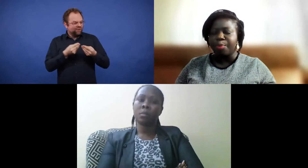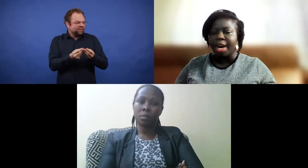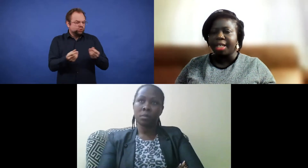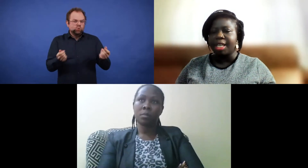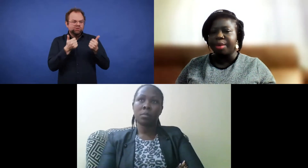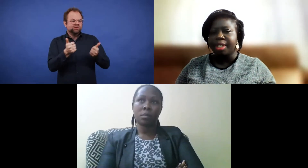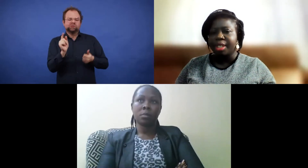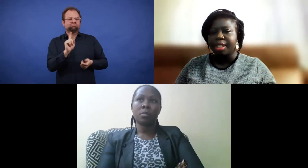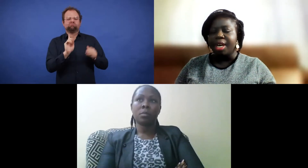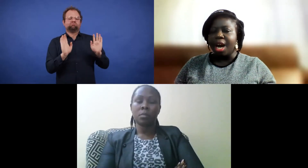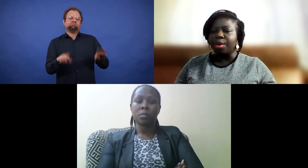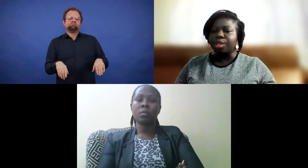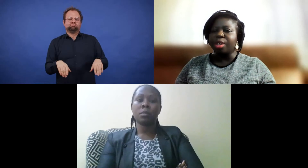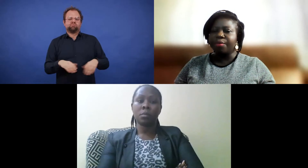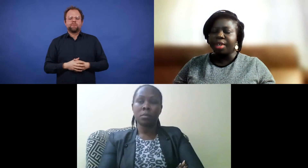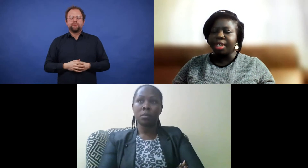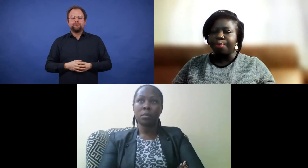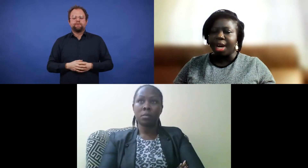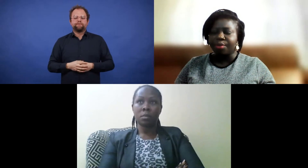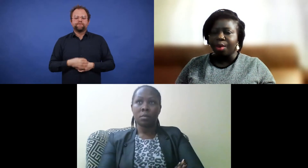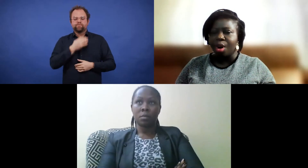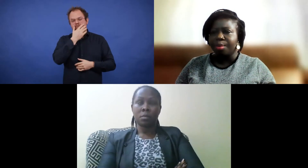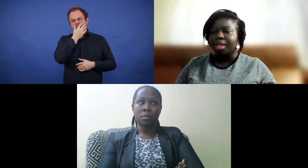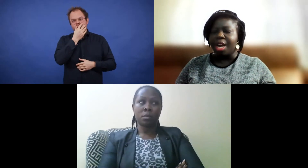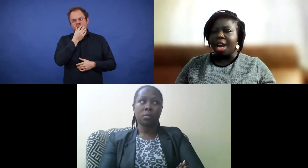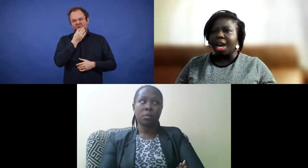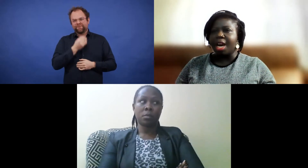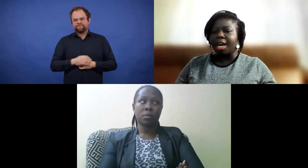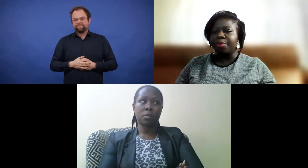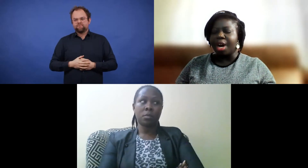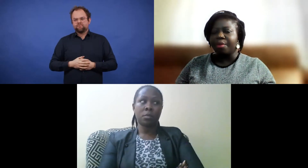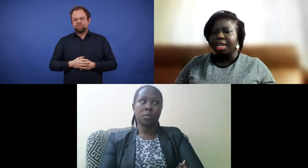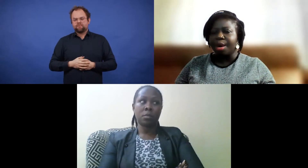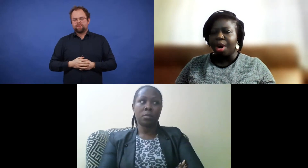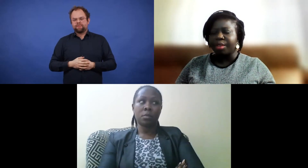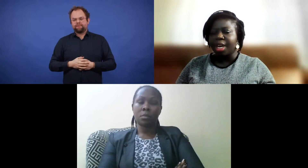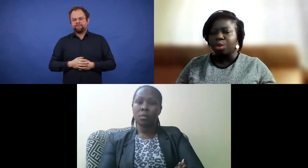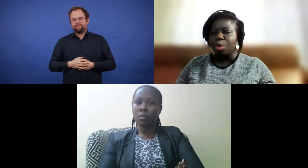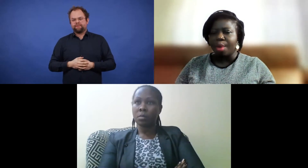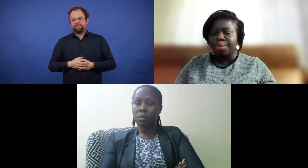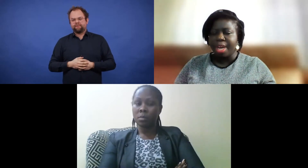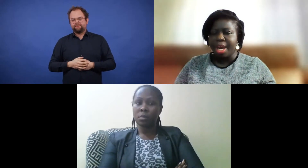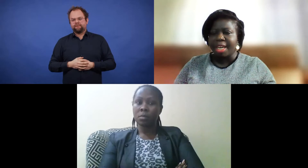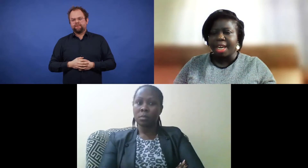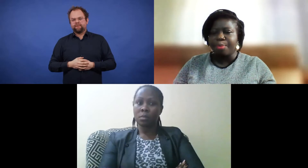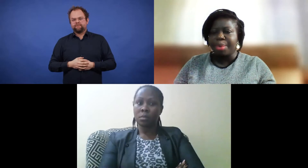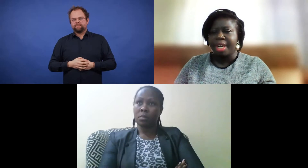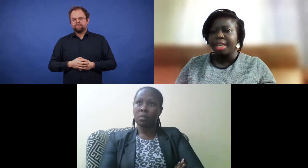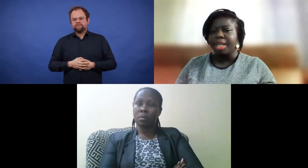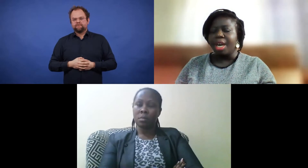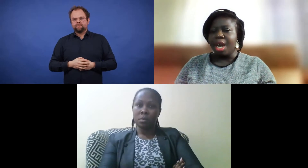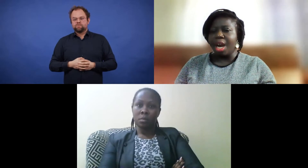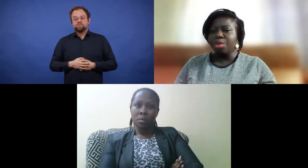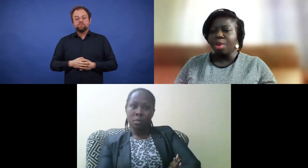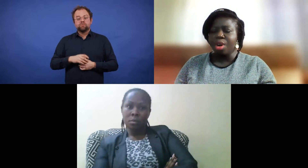of my disabilities. I was not given the platforms. If you have a number of times to appear and